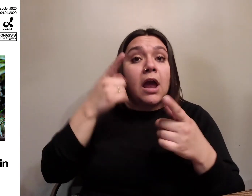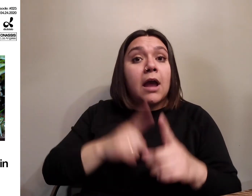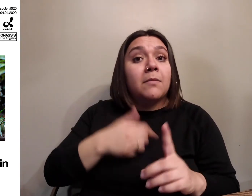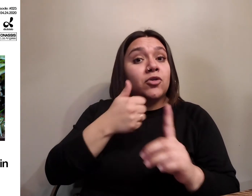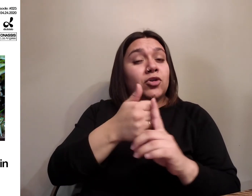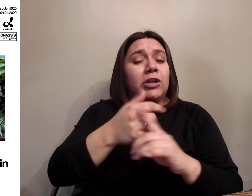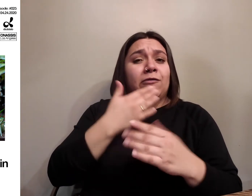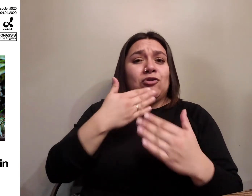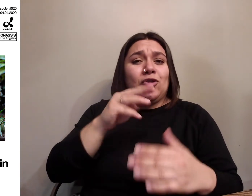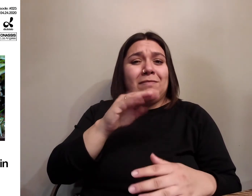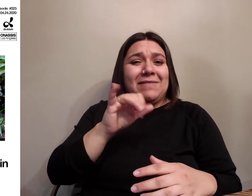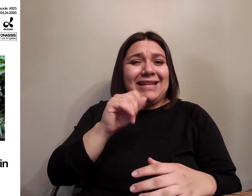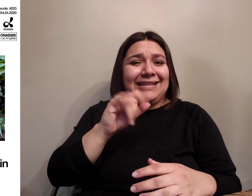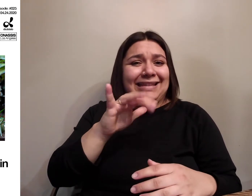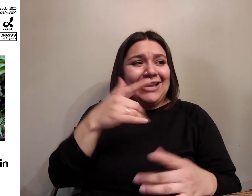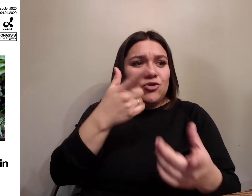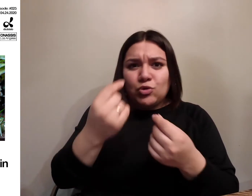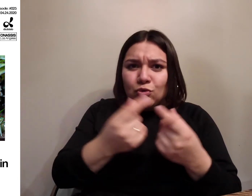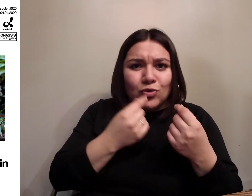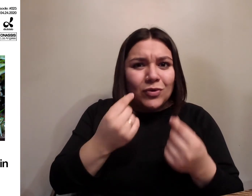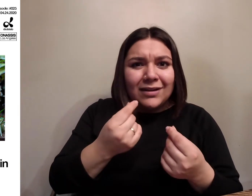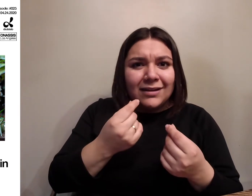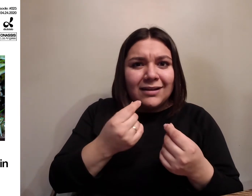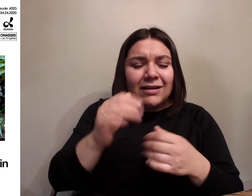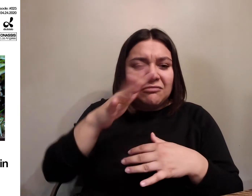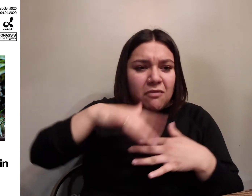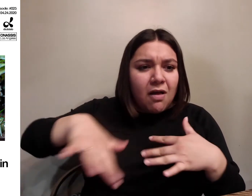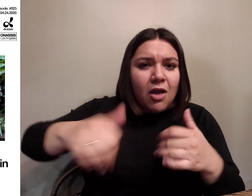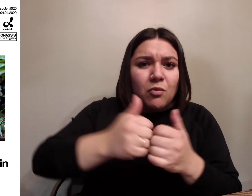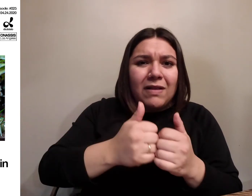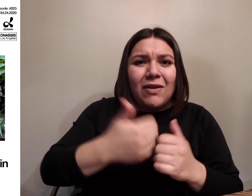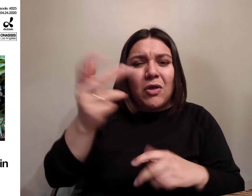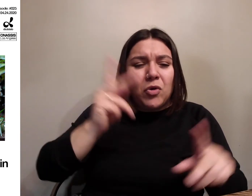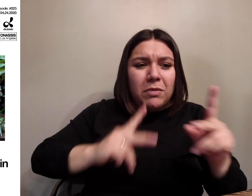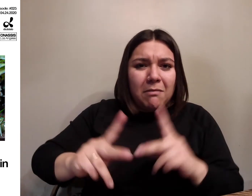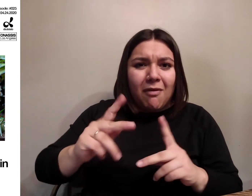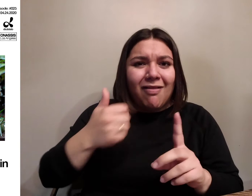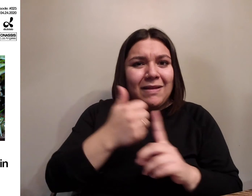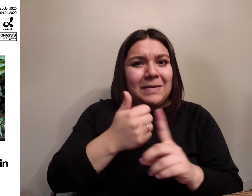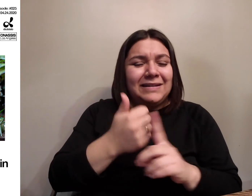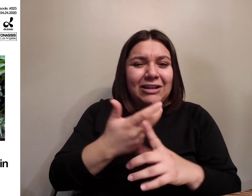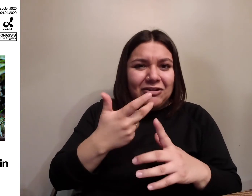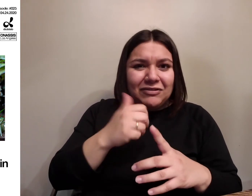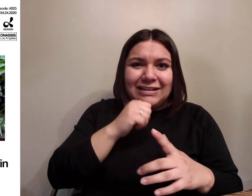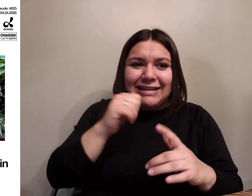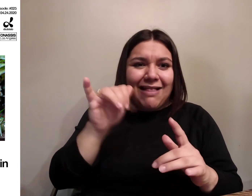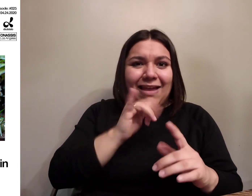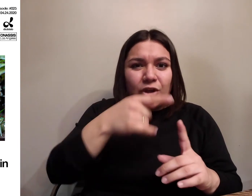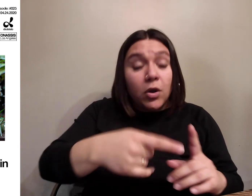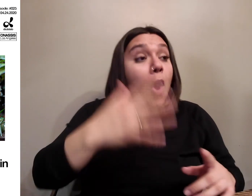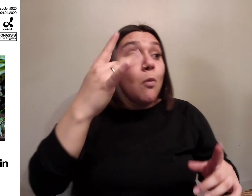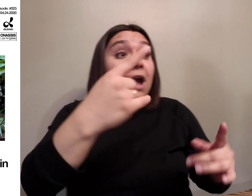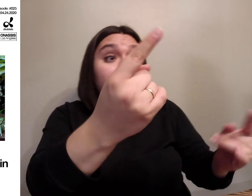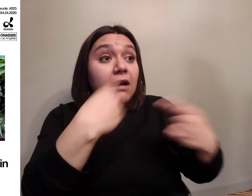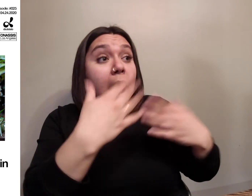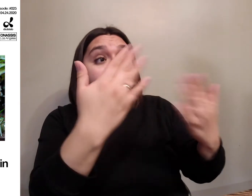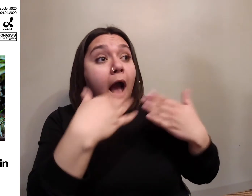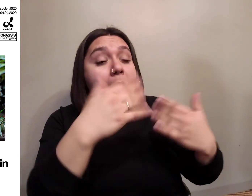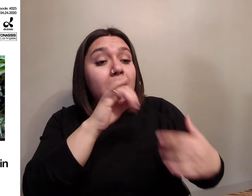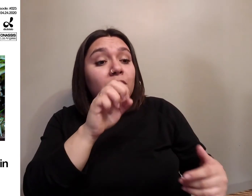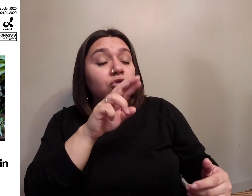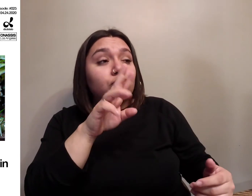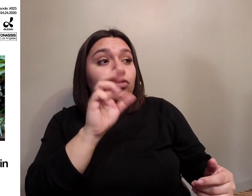"Come over here," I'm thinking maybe there's a second meaning to it. Like, what are you doing next to those leftist